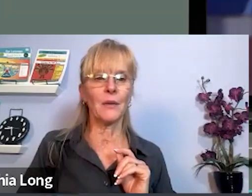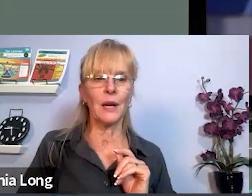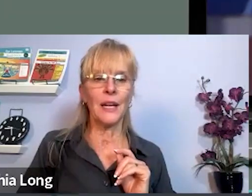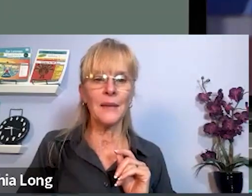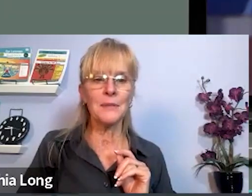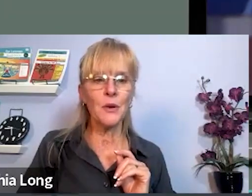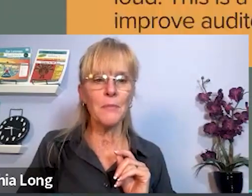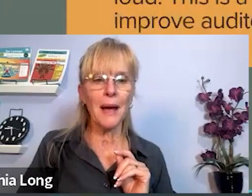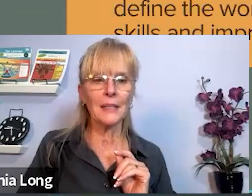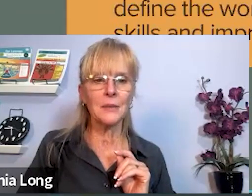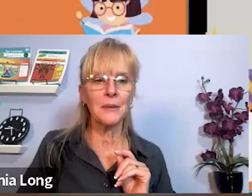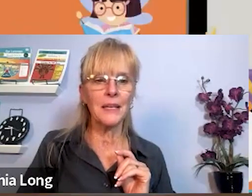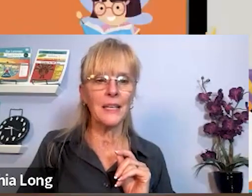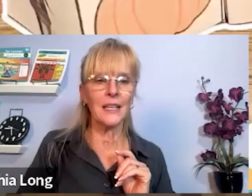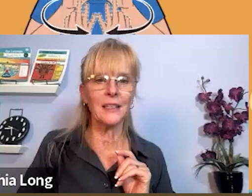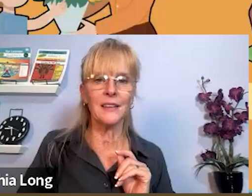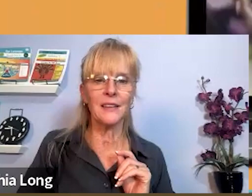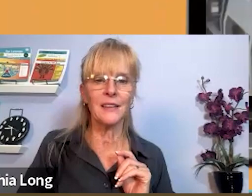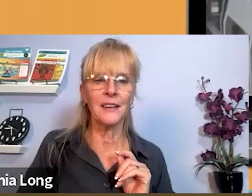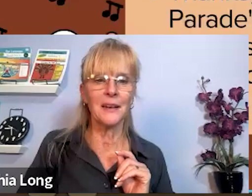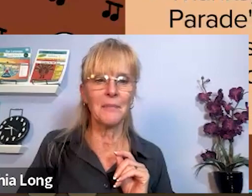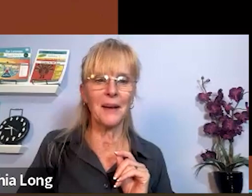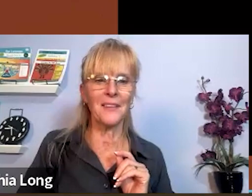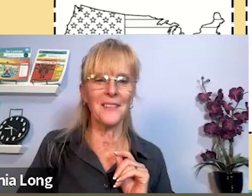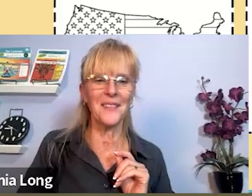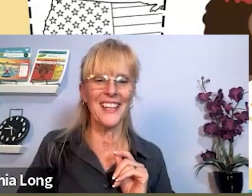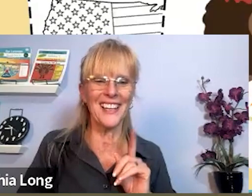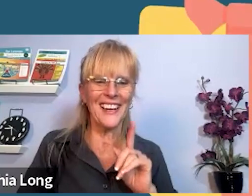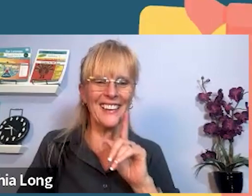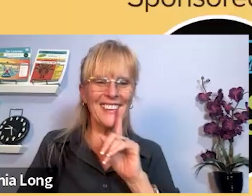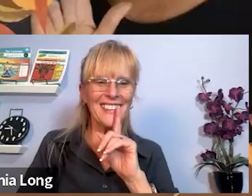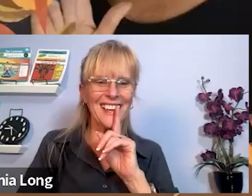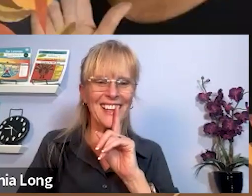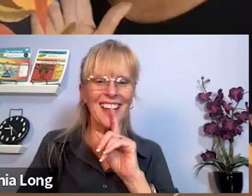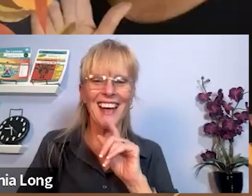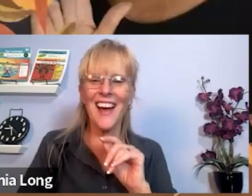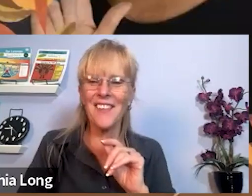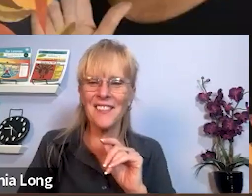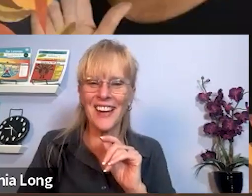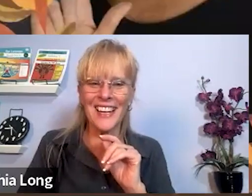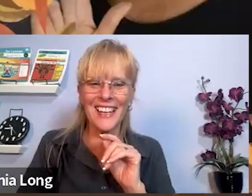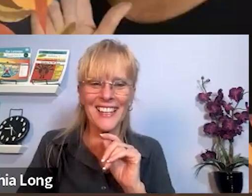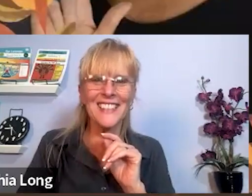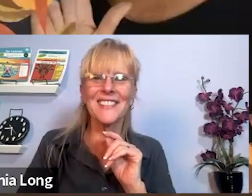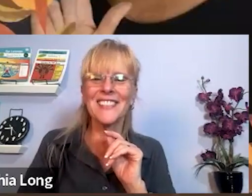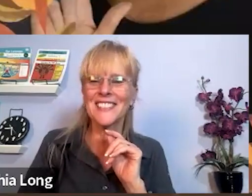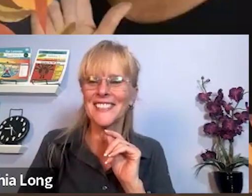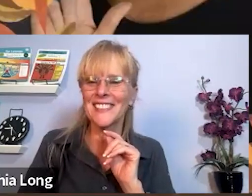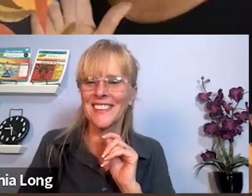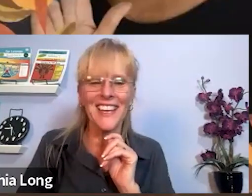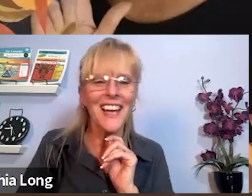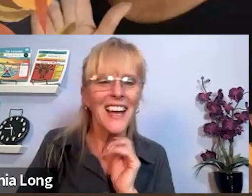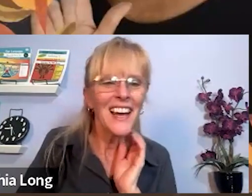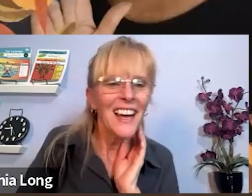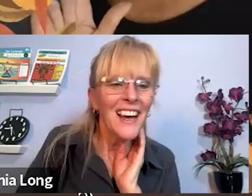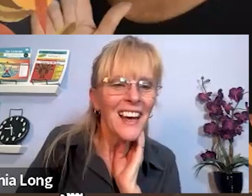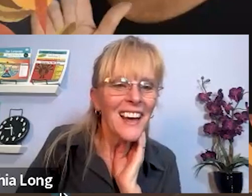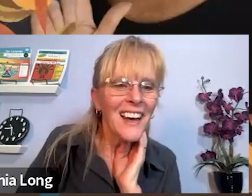Somehow it keeps going back to the beginning. Bear with me. Hold on a second. Oh my goodness, what is it